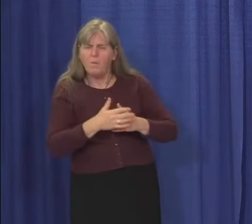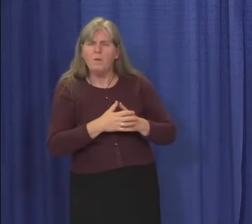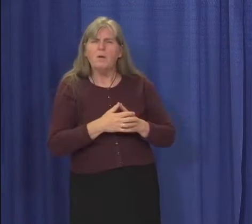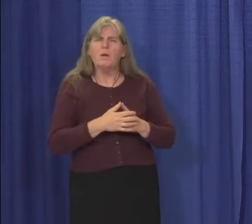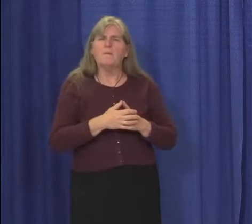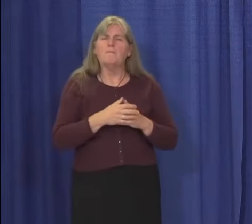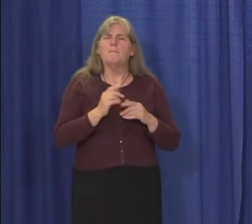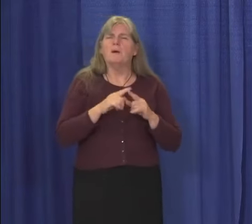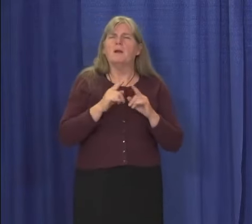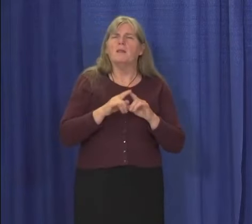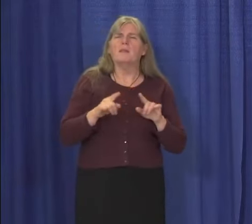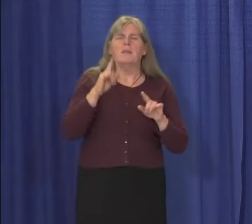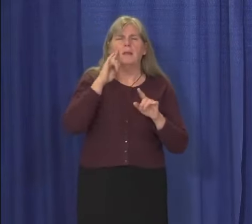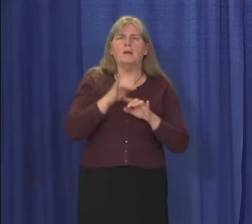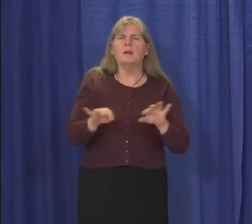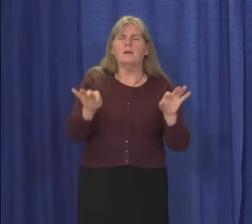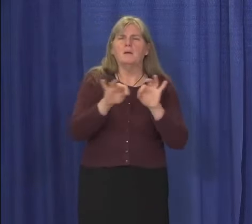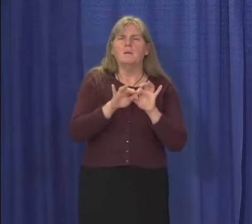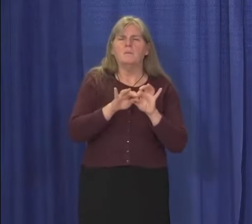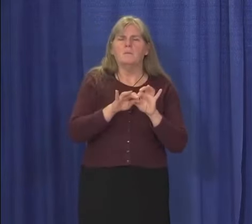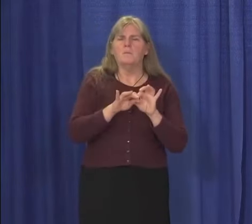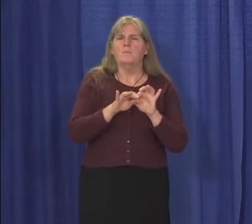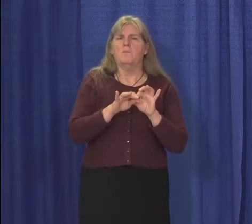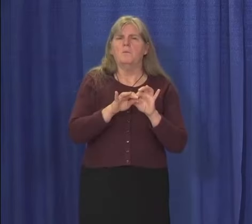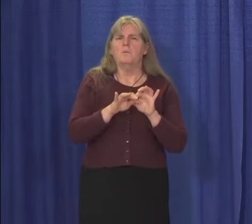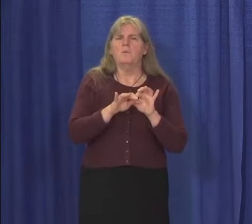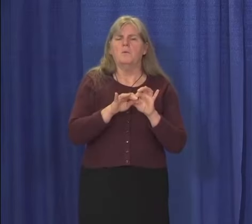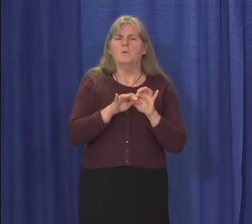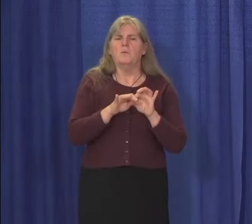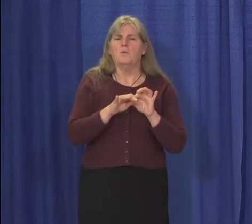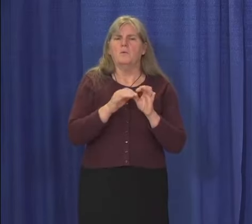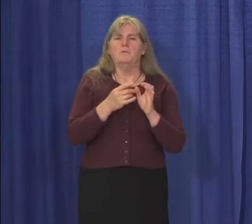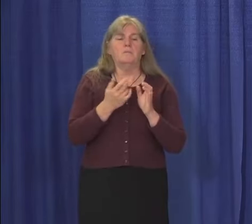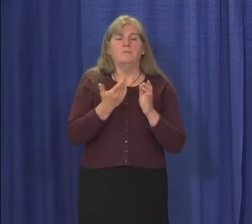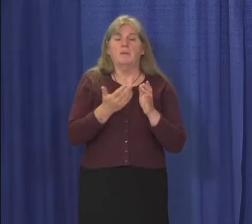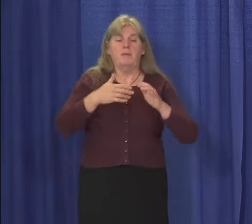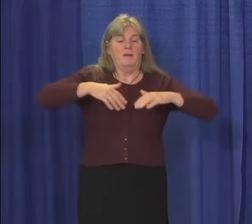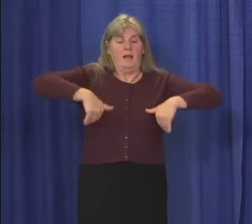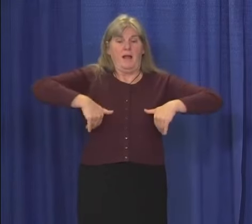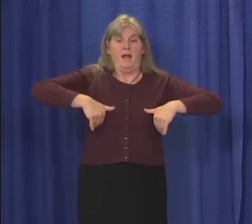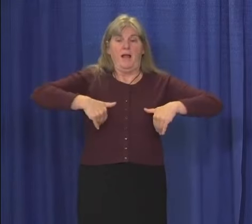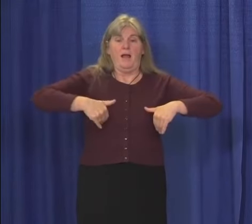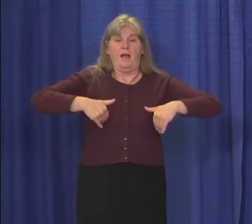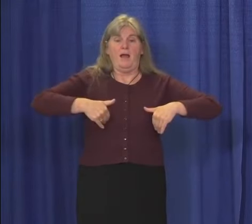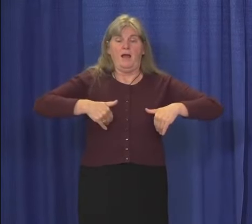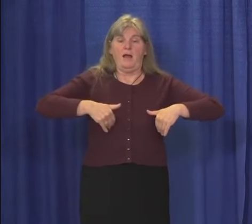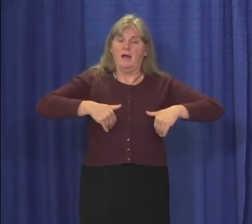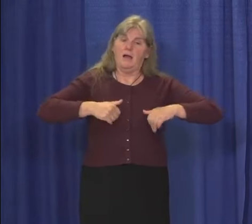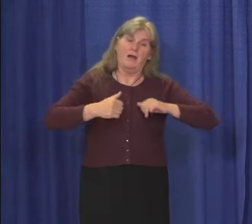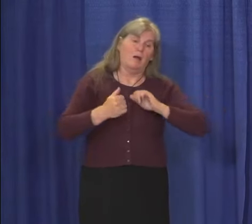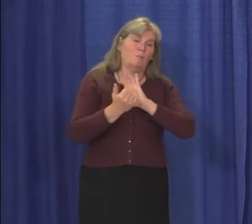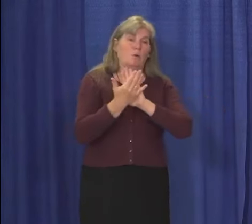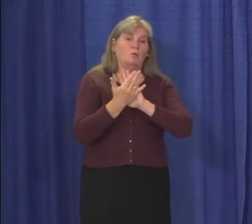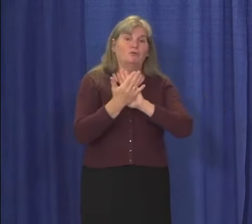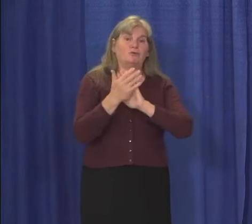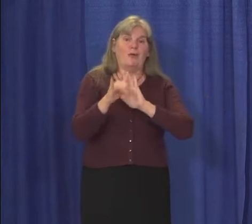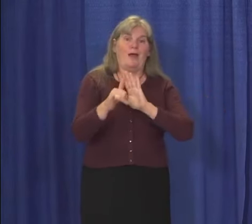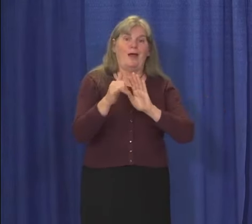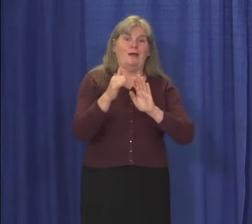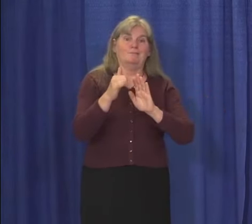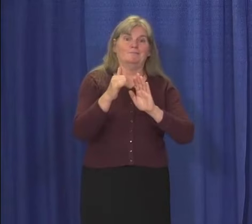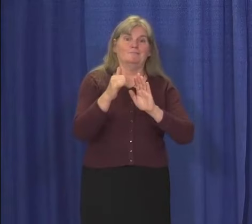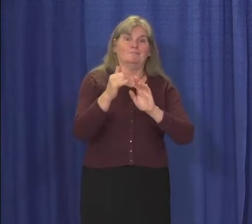at what have we not done yet that other jurisdictions have found to be